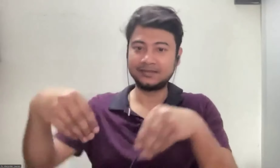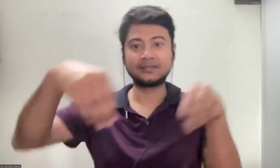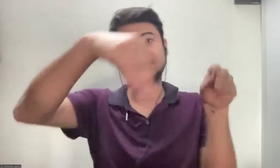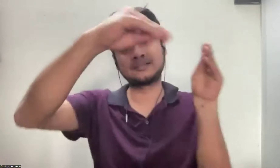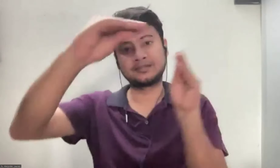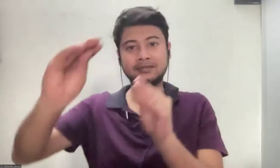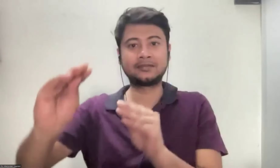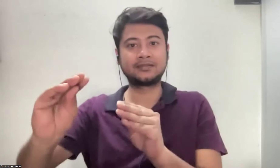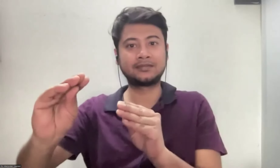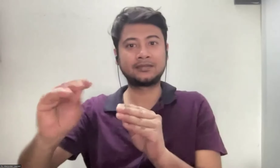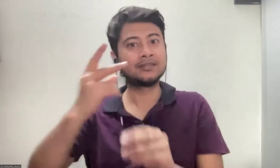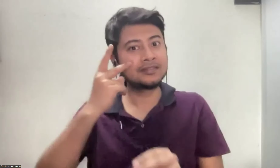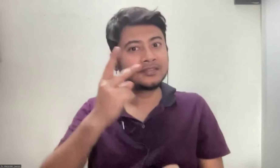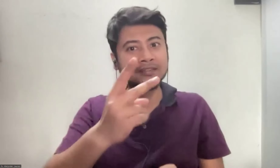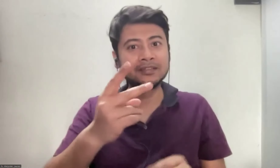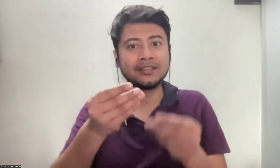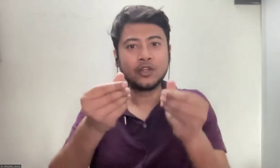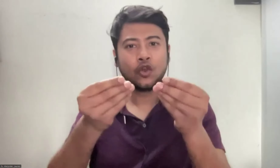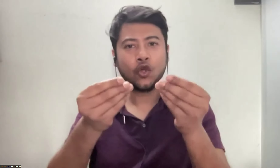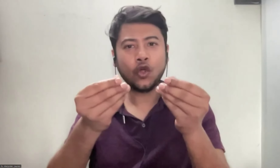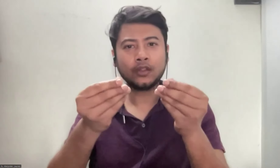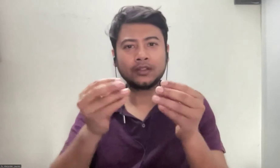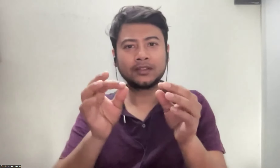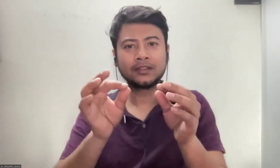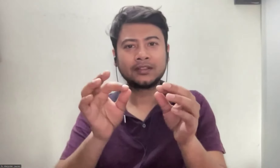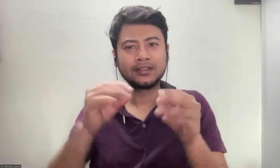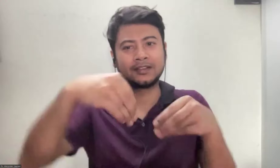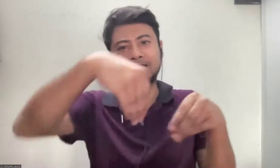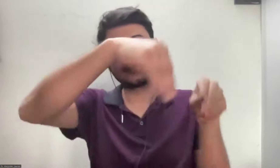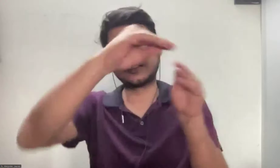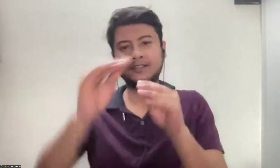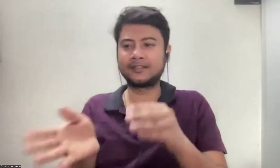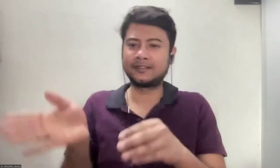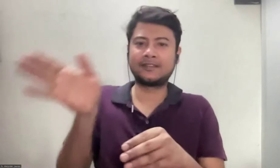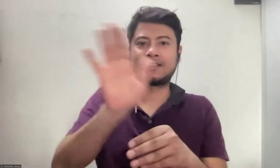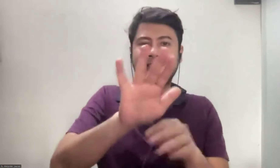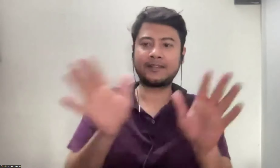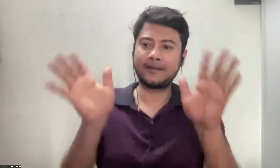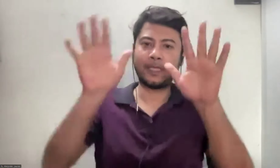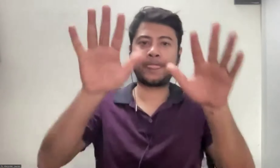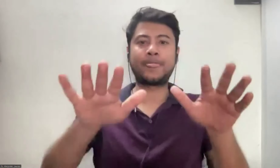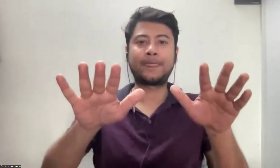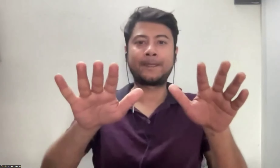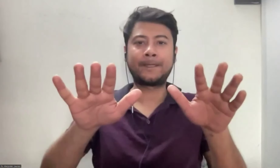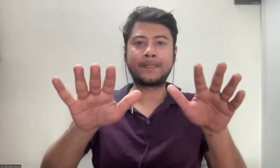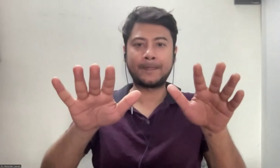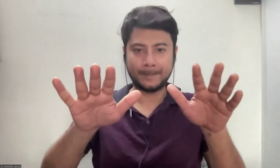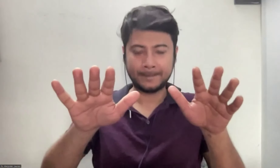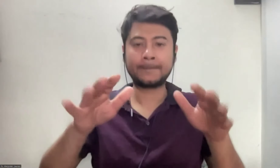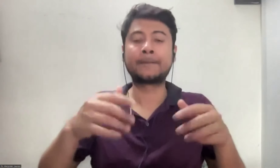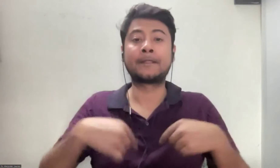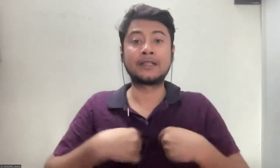video, you would have seen. Simple cloth. If you can't stitch it, just wrap any cloth. That's it. If you cannot stitch